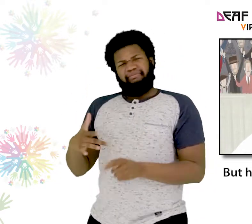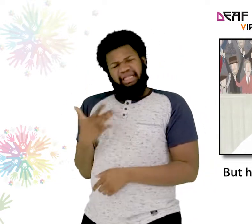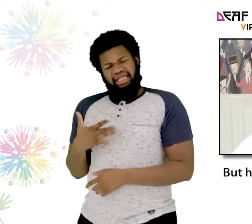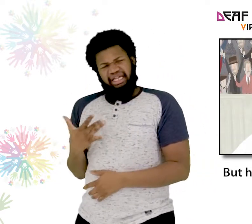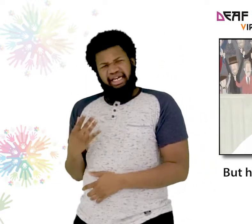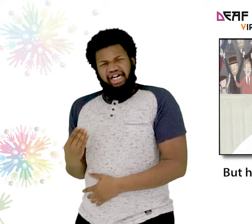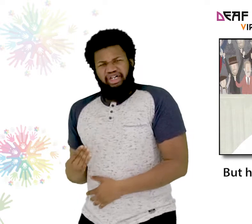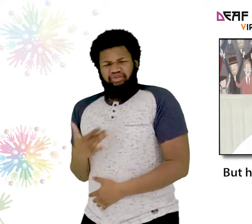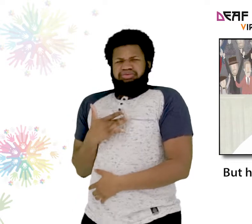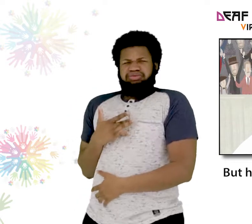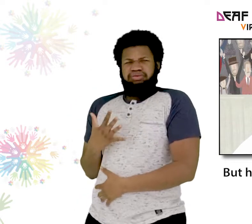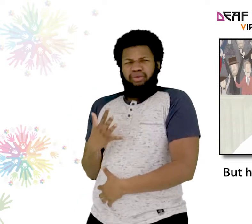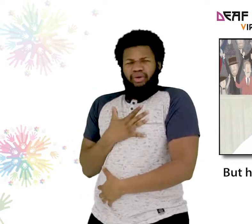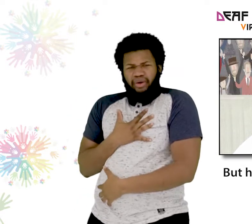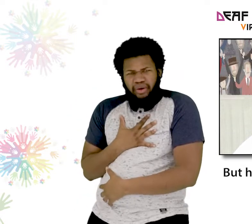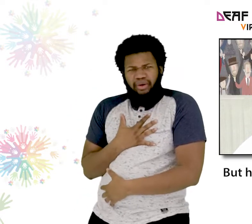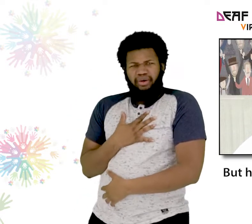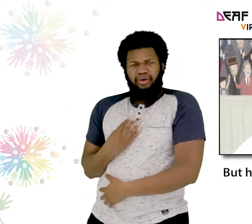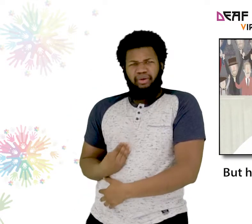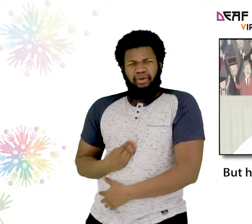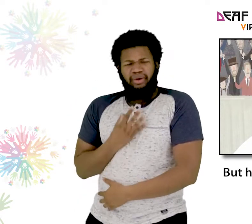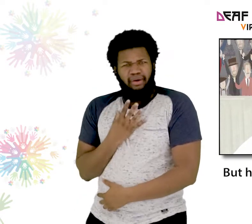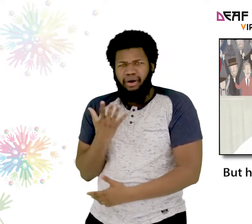But he did cry at the sight of death of applause.